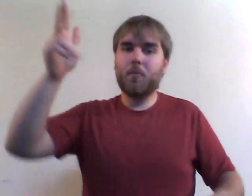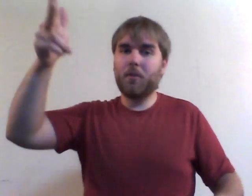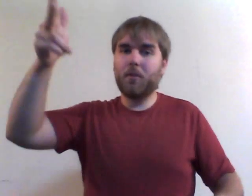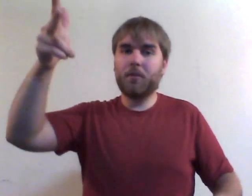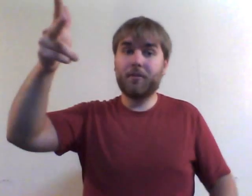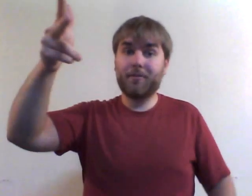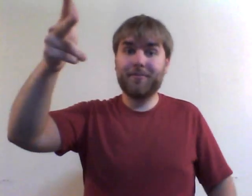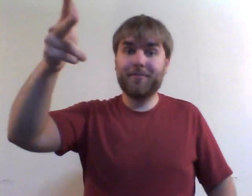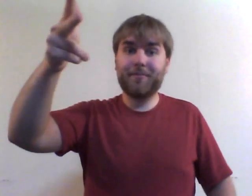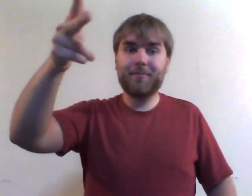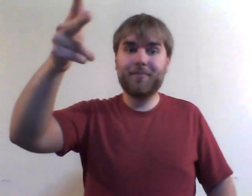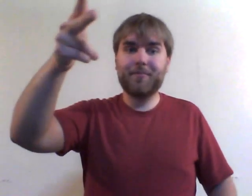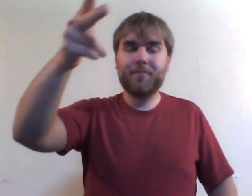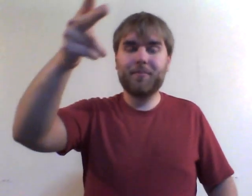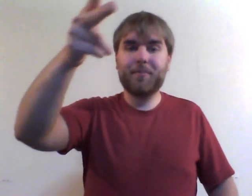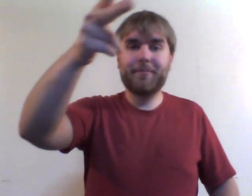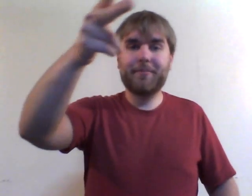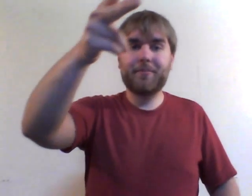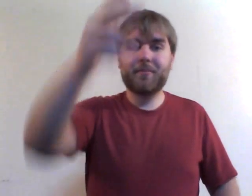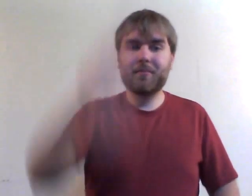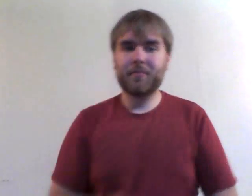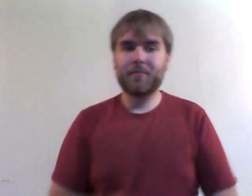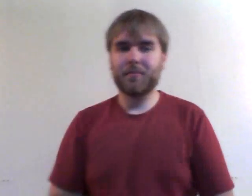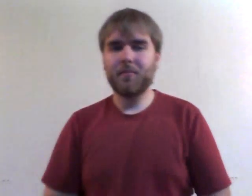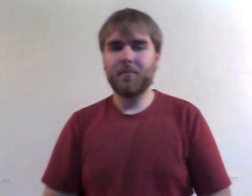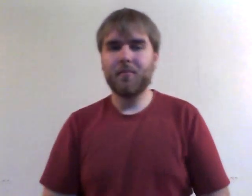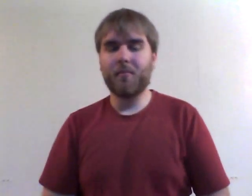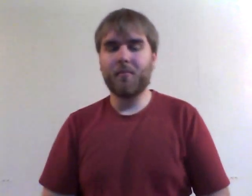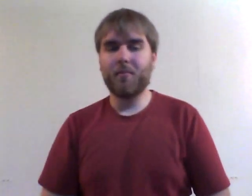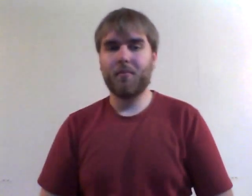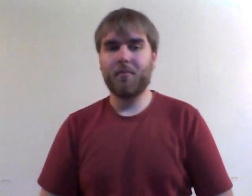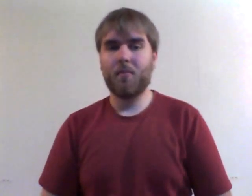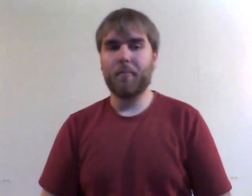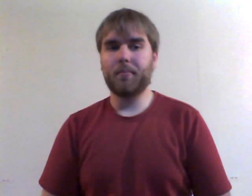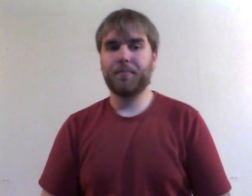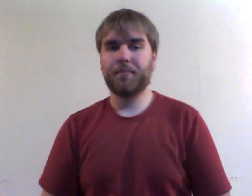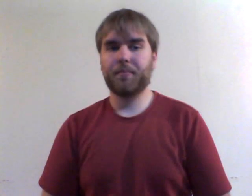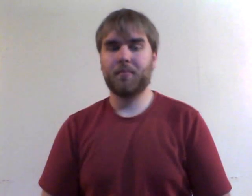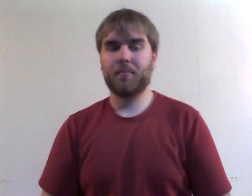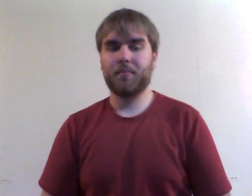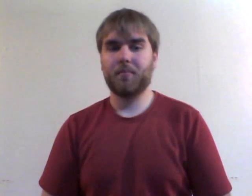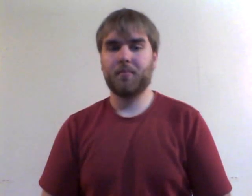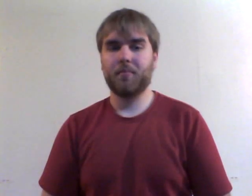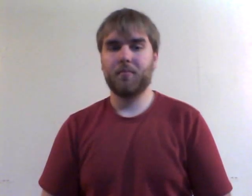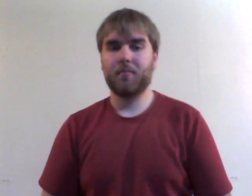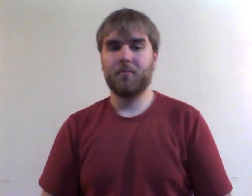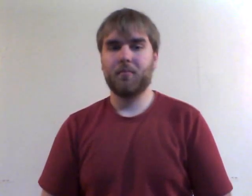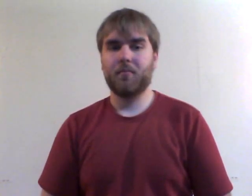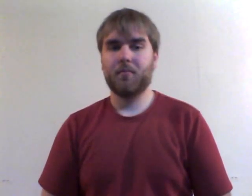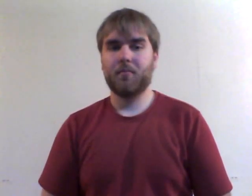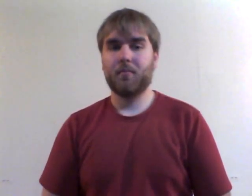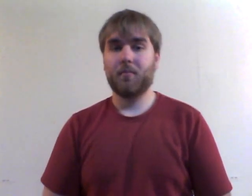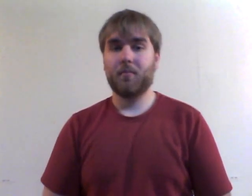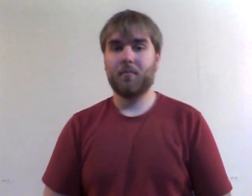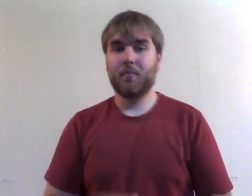Now the most important thing when you're learning how to fly, you want to learn how to fly tail in. See, the tail is facing